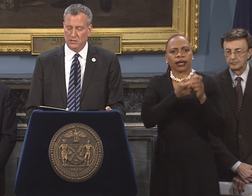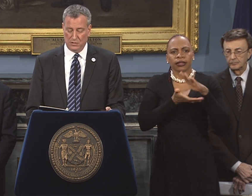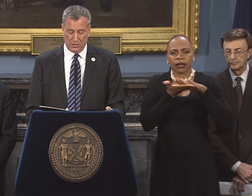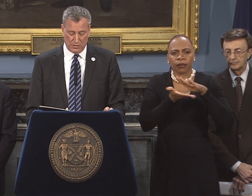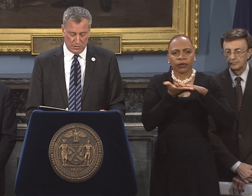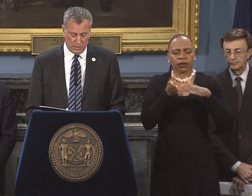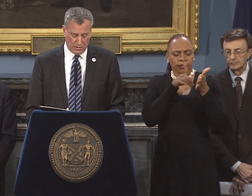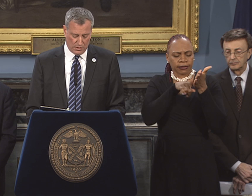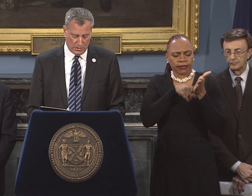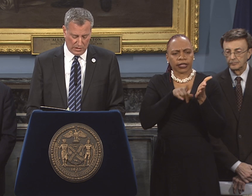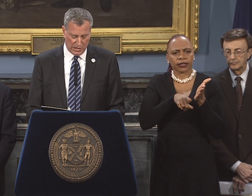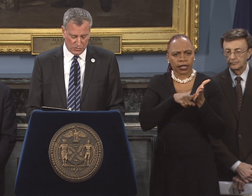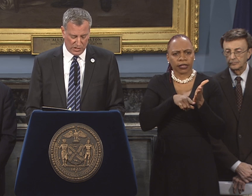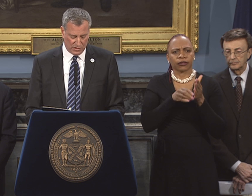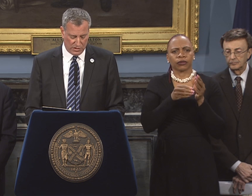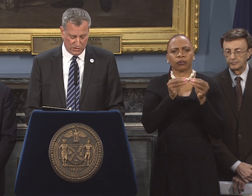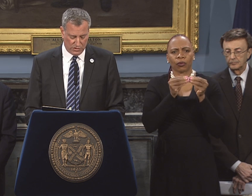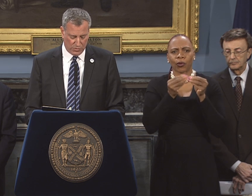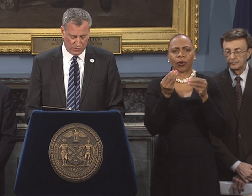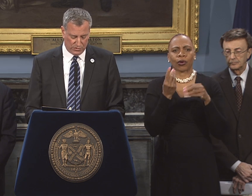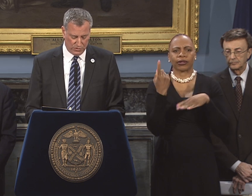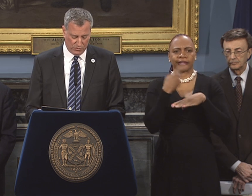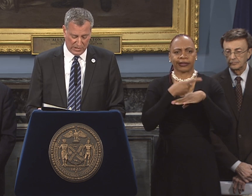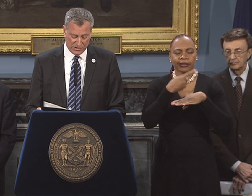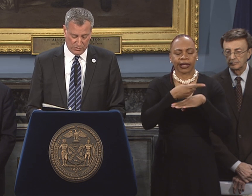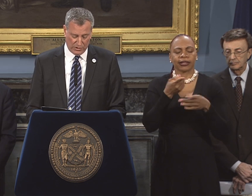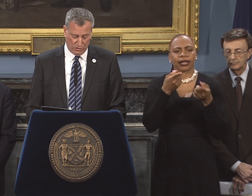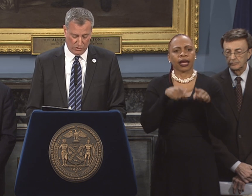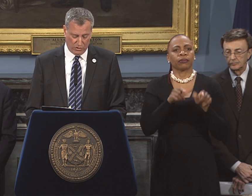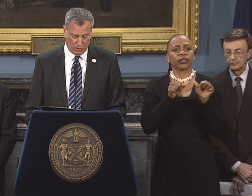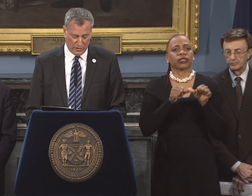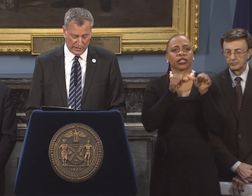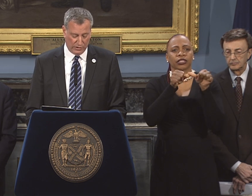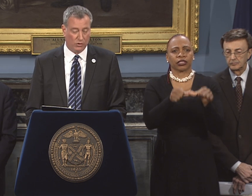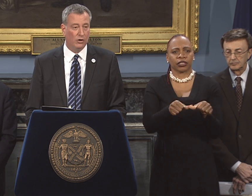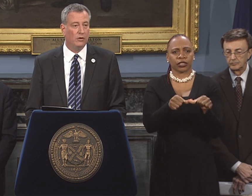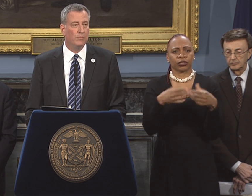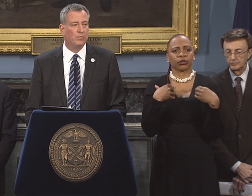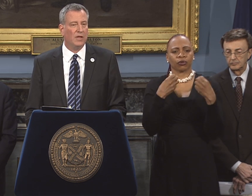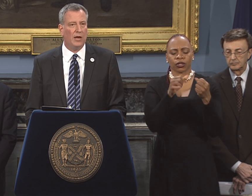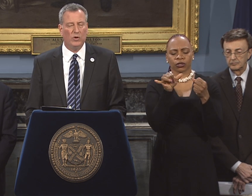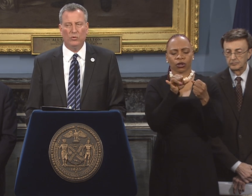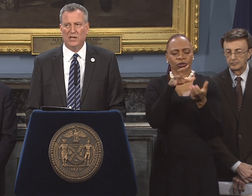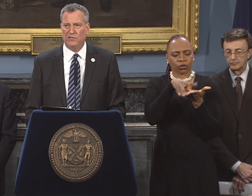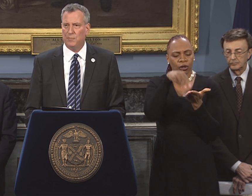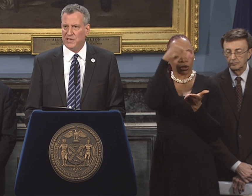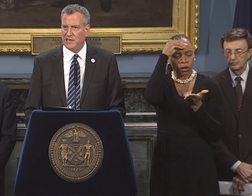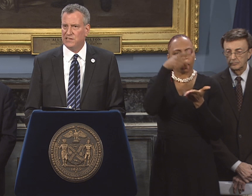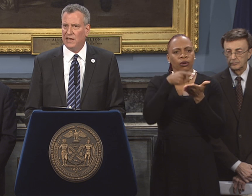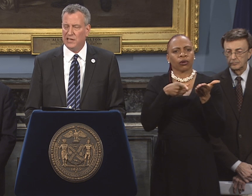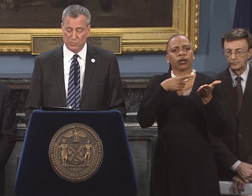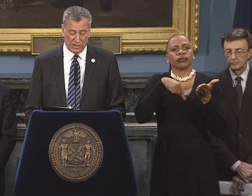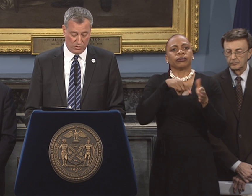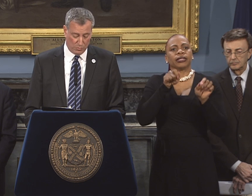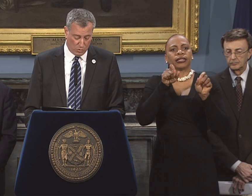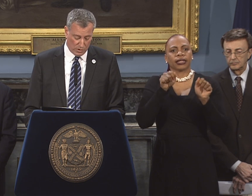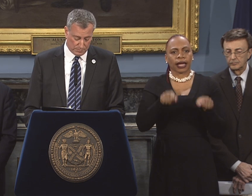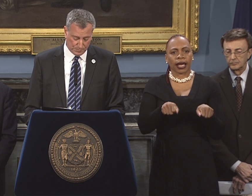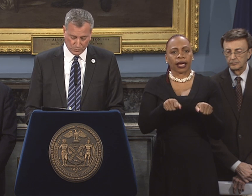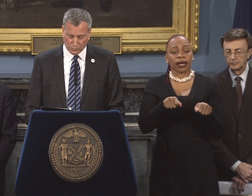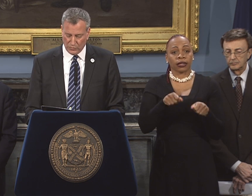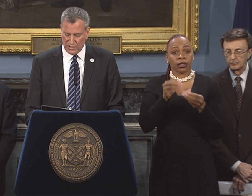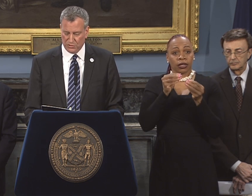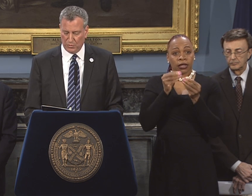days as we continue to both do the rescue and learn all we can learn. And we will give updates as we learn